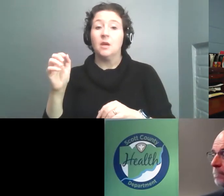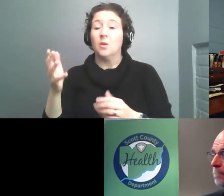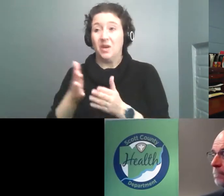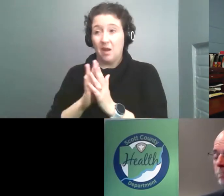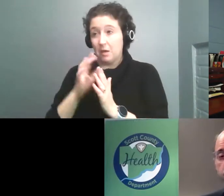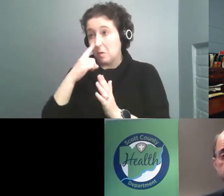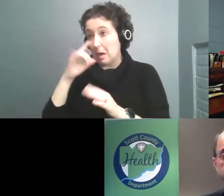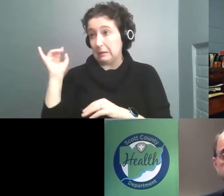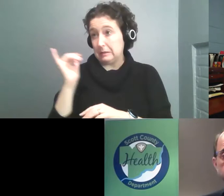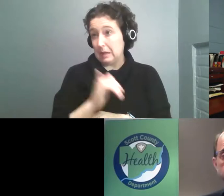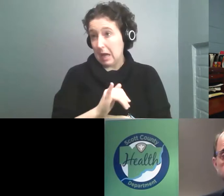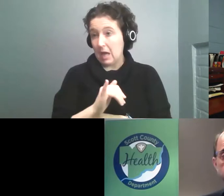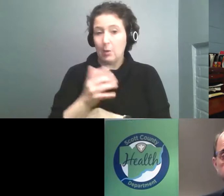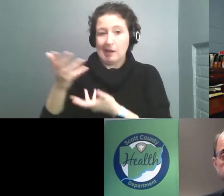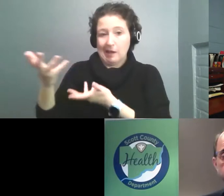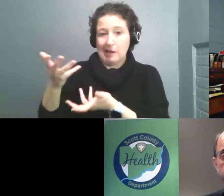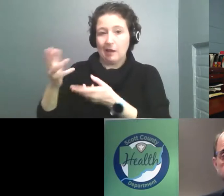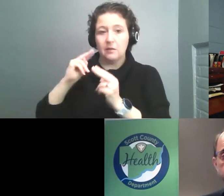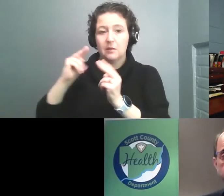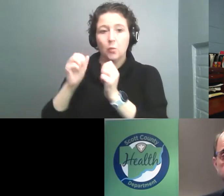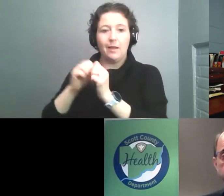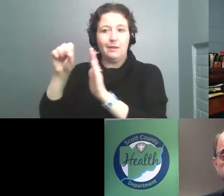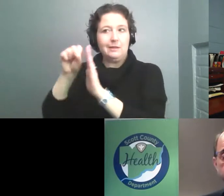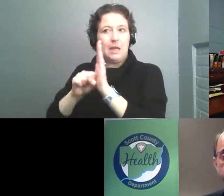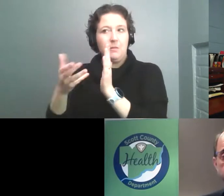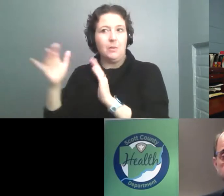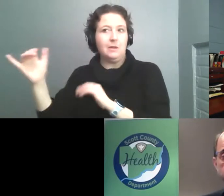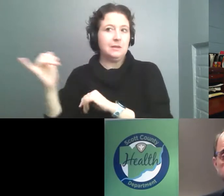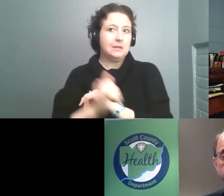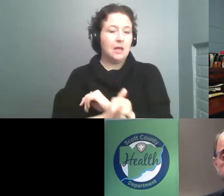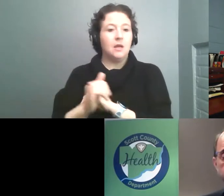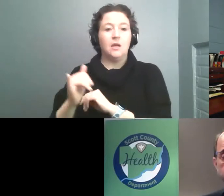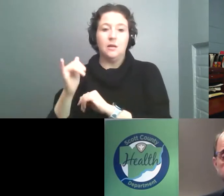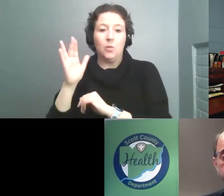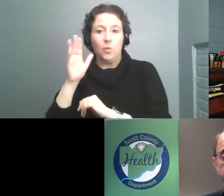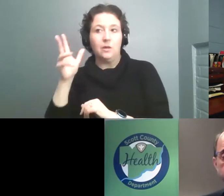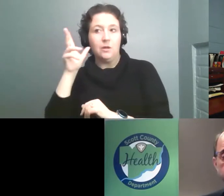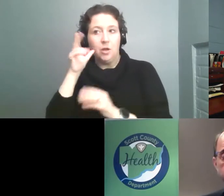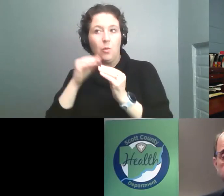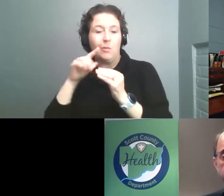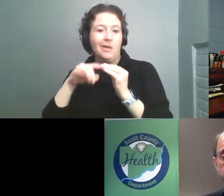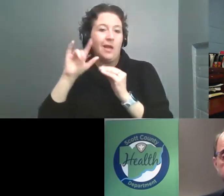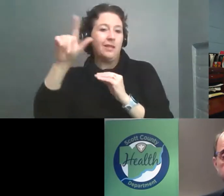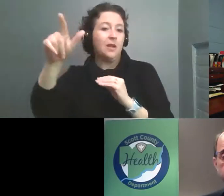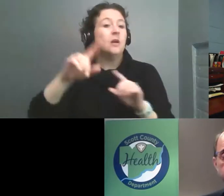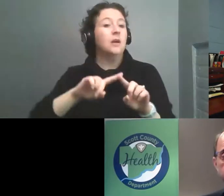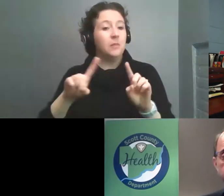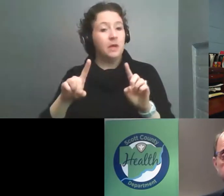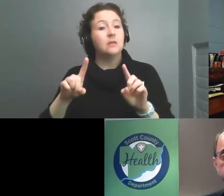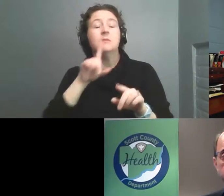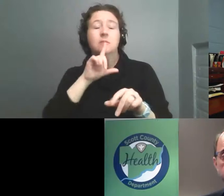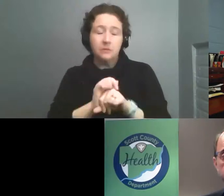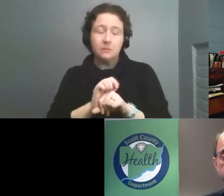and we are working with the state on that. So hopefully we will hear more good news on that front soon, but definitely